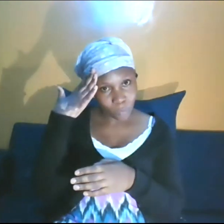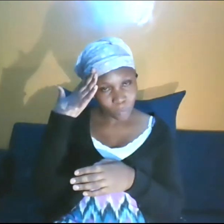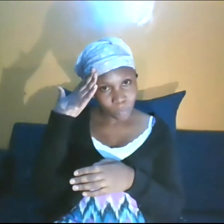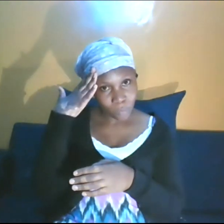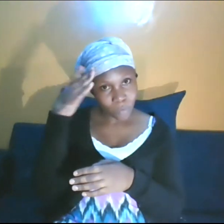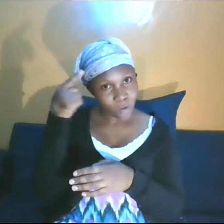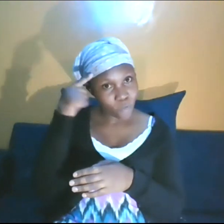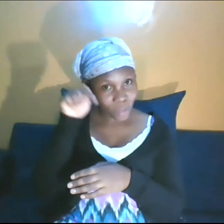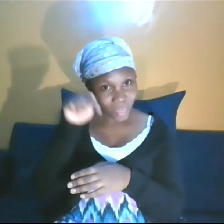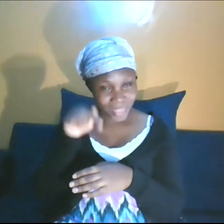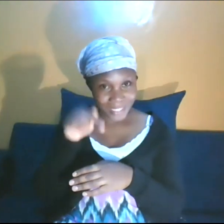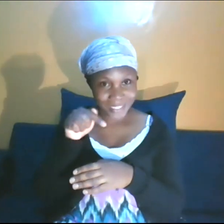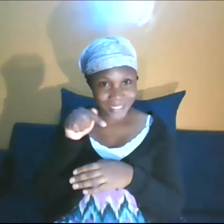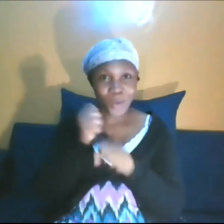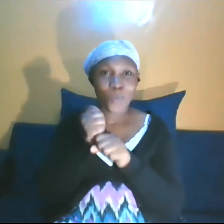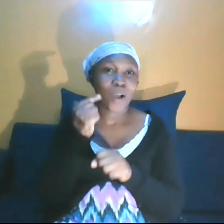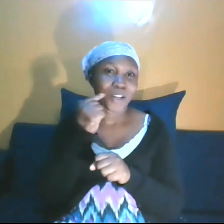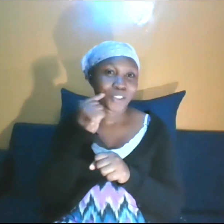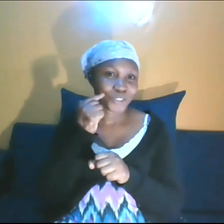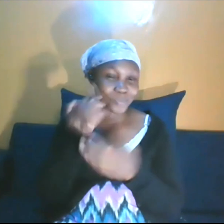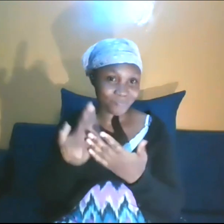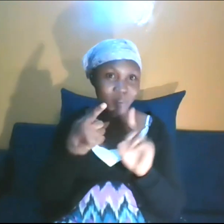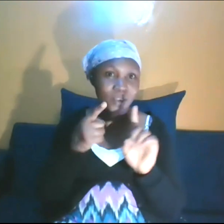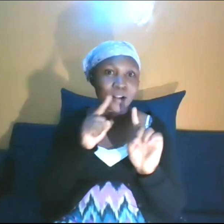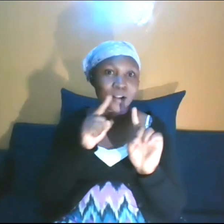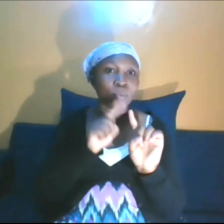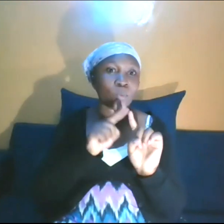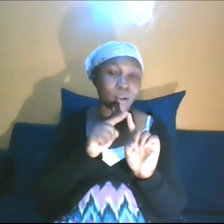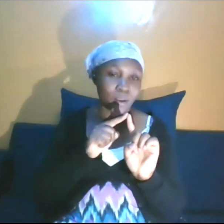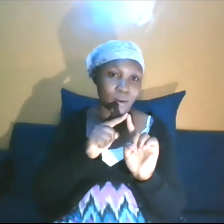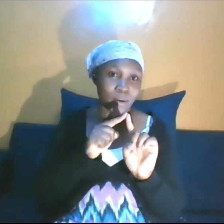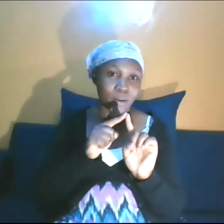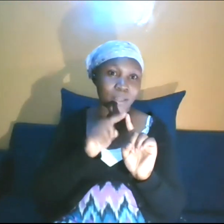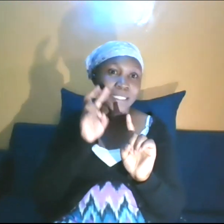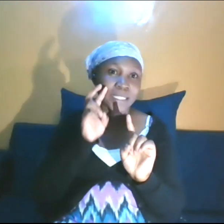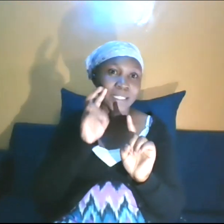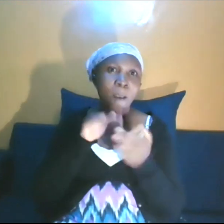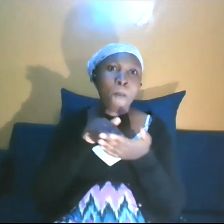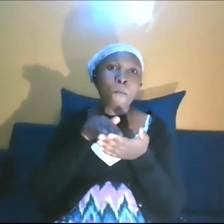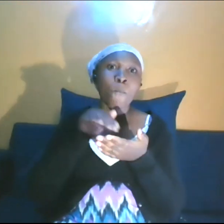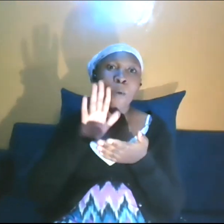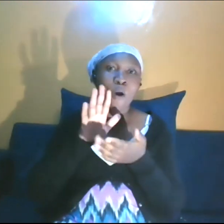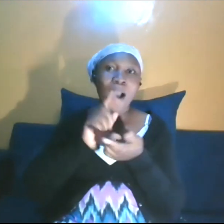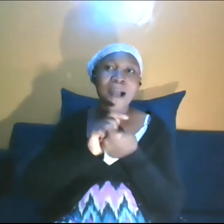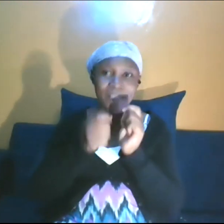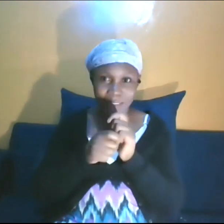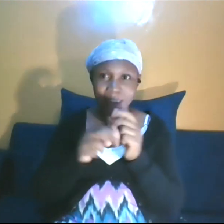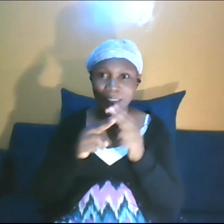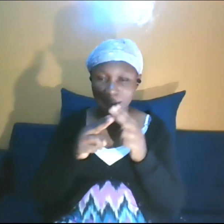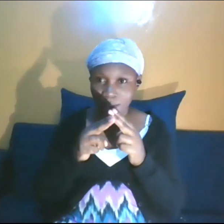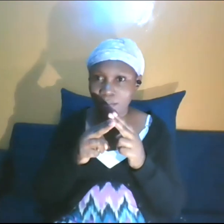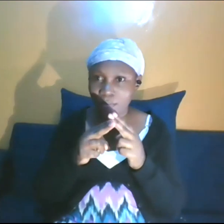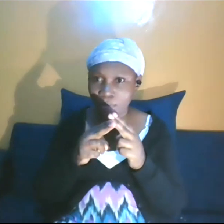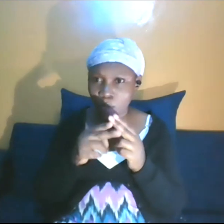event. One is that we see that most of you have changed your name to your real name, so